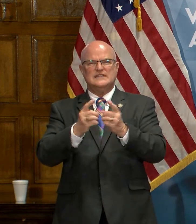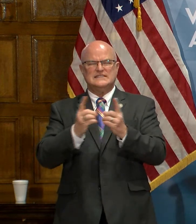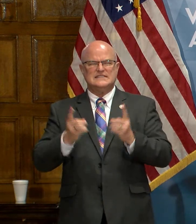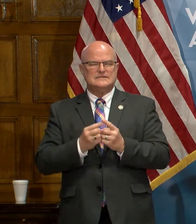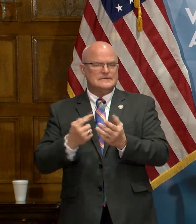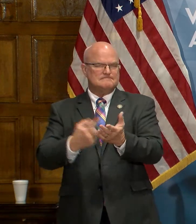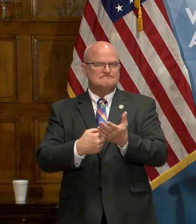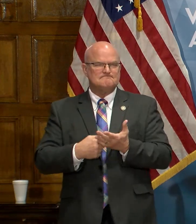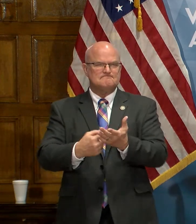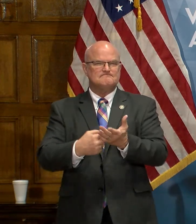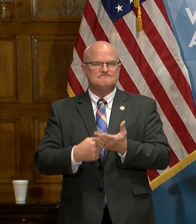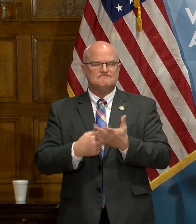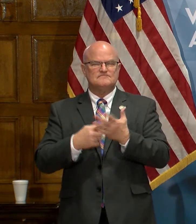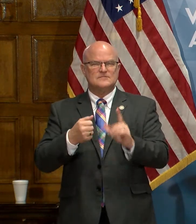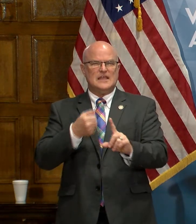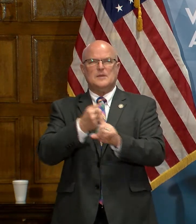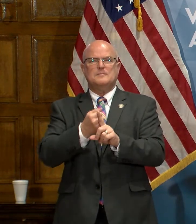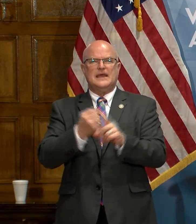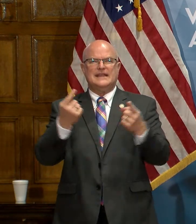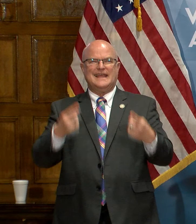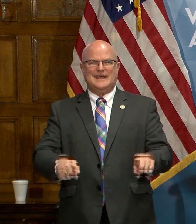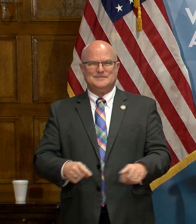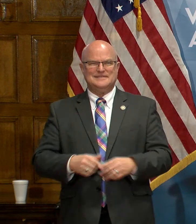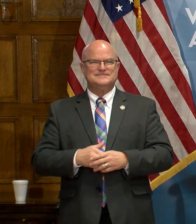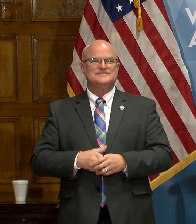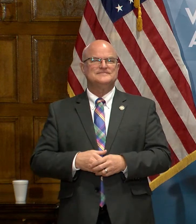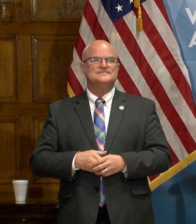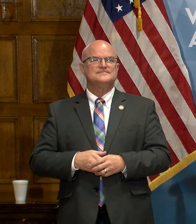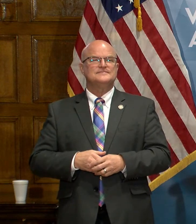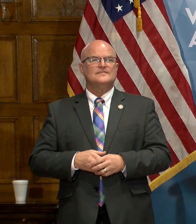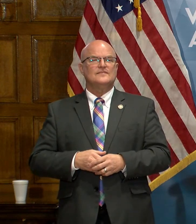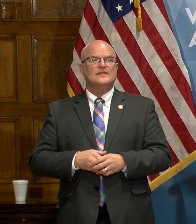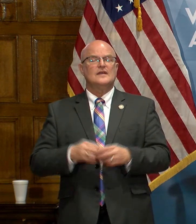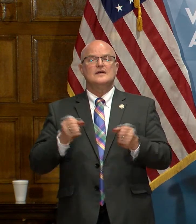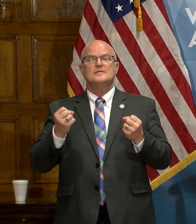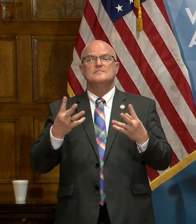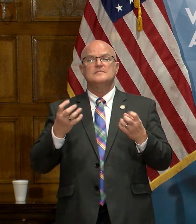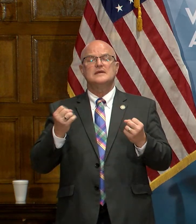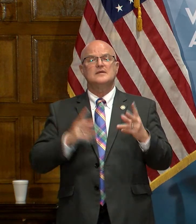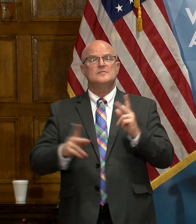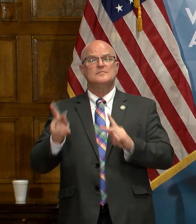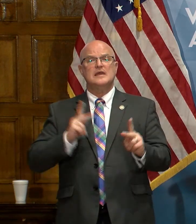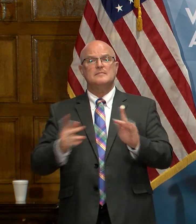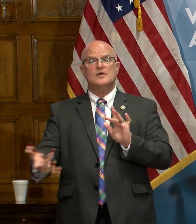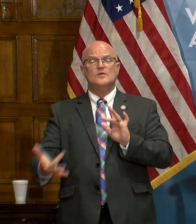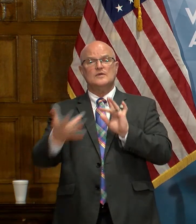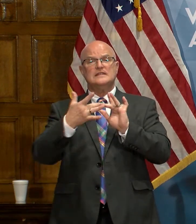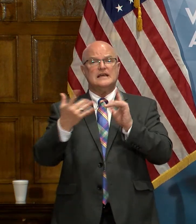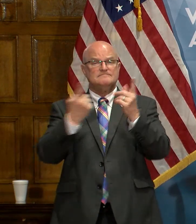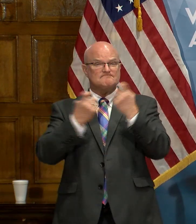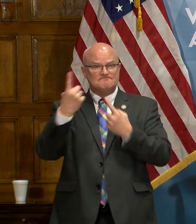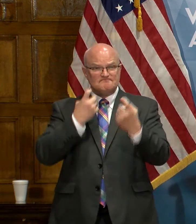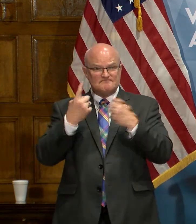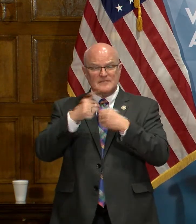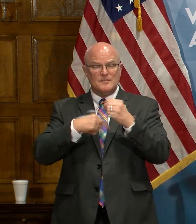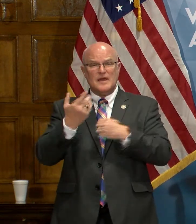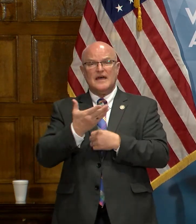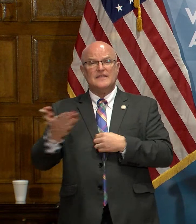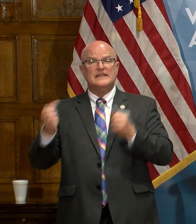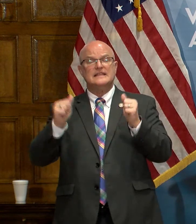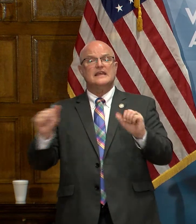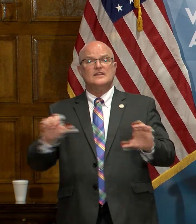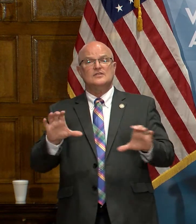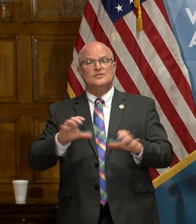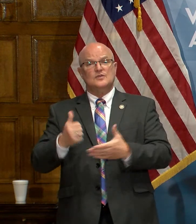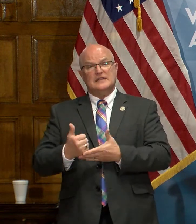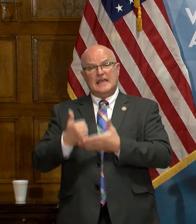see what that impact is as well. We've had a lot of people reach out and ask questions about things that they can do